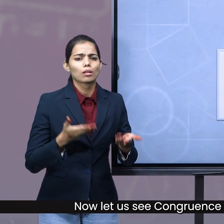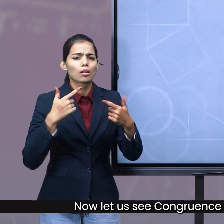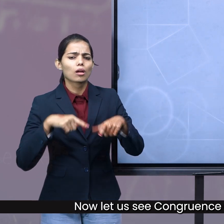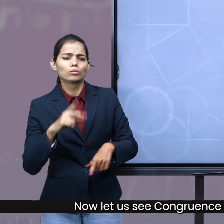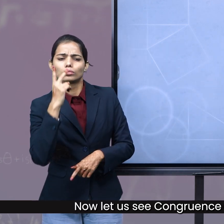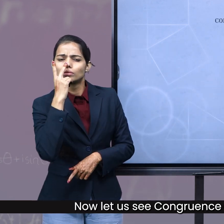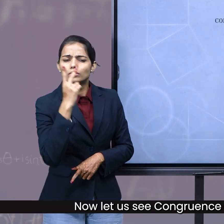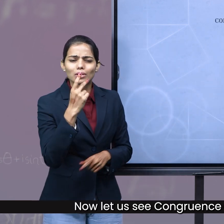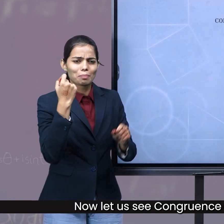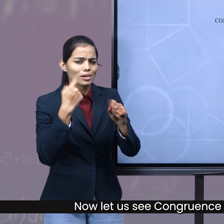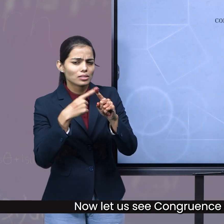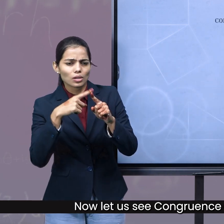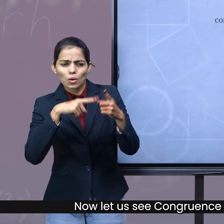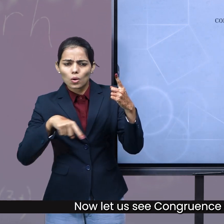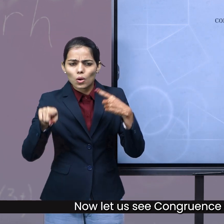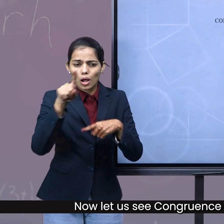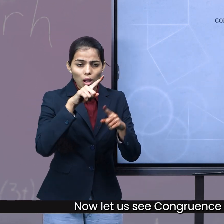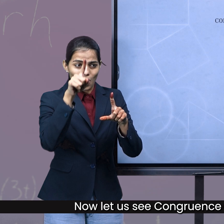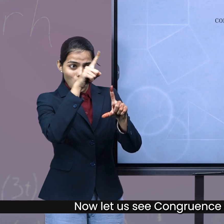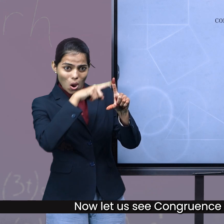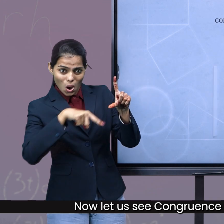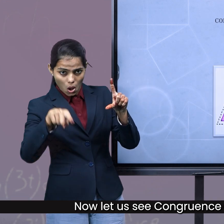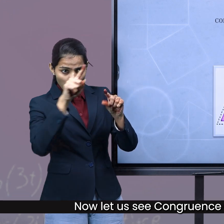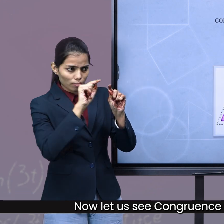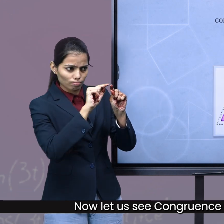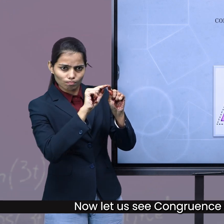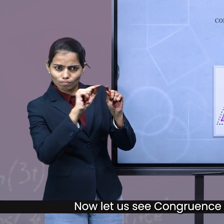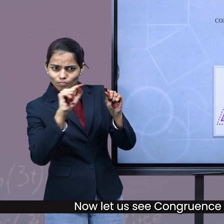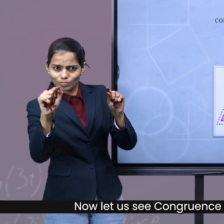Now, let us see congruence of two-dimensional shapes.